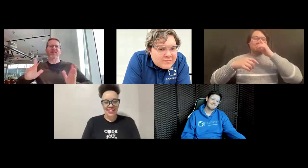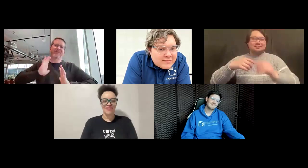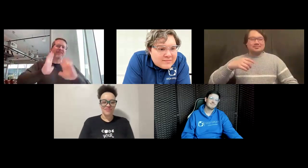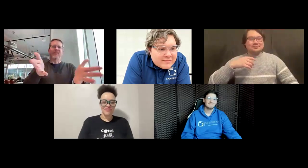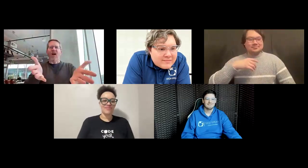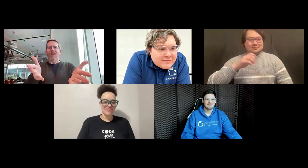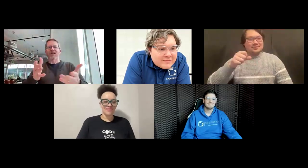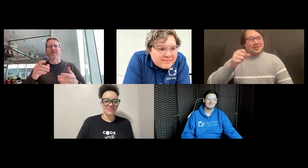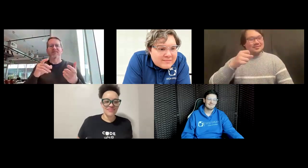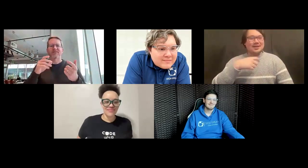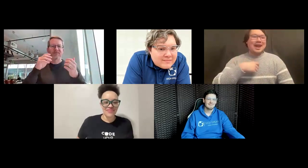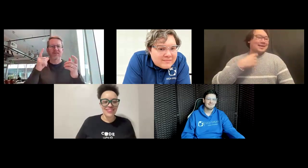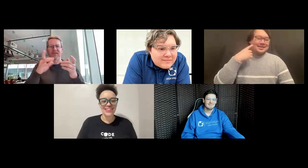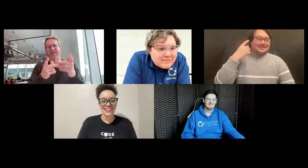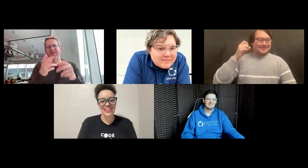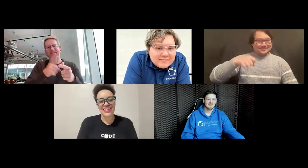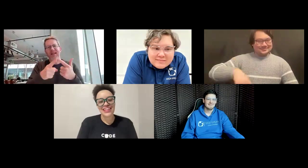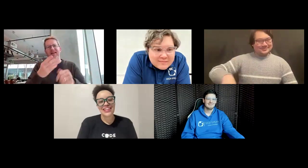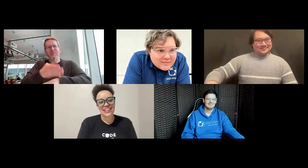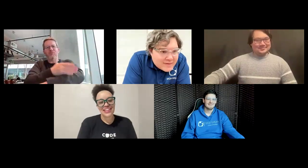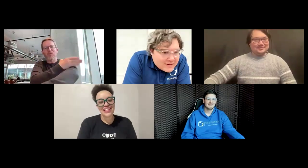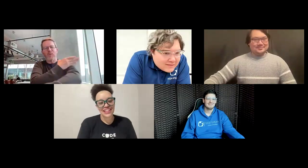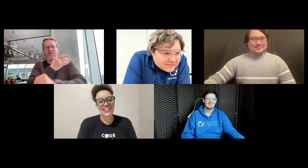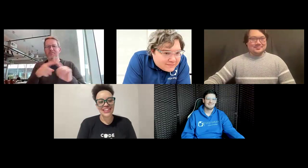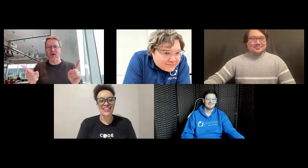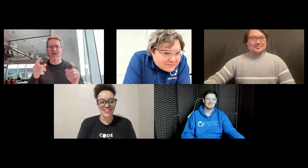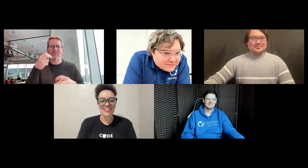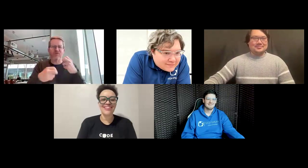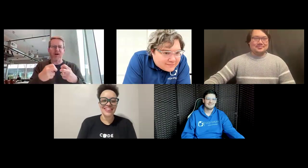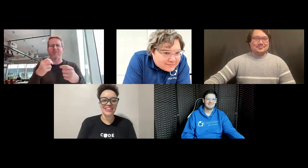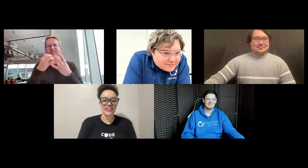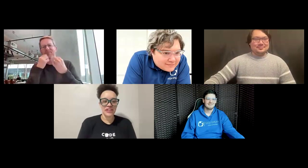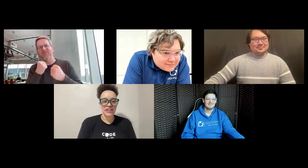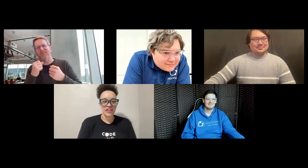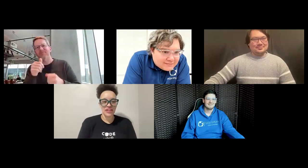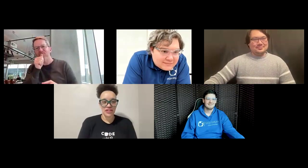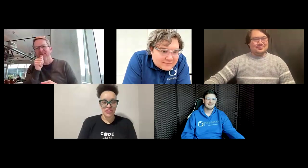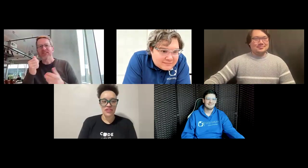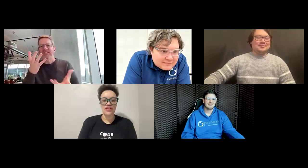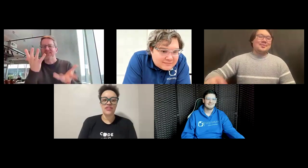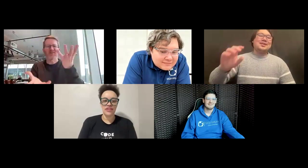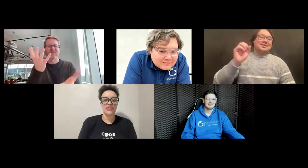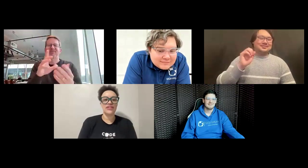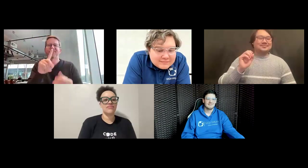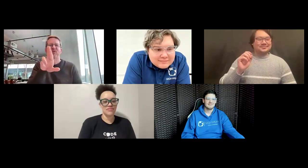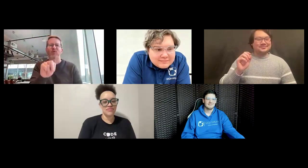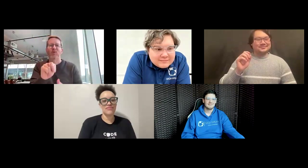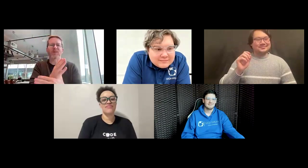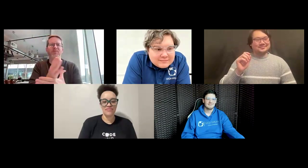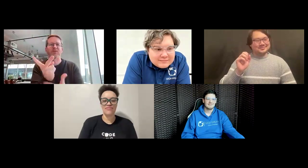engineers that are lined up and ready to go for you, improving all of that accessibility. But the problem is like being